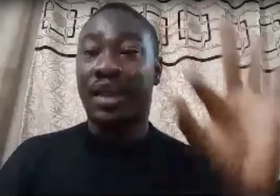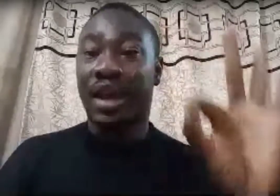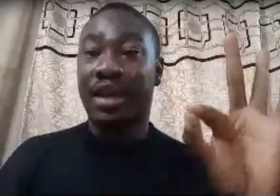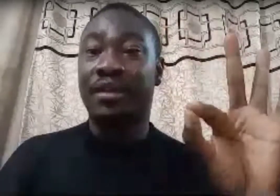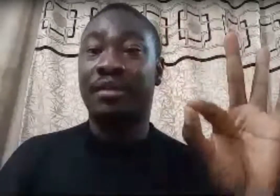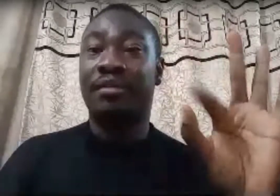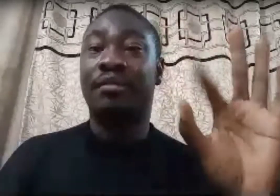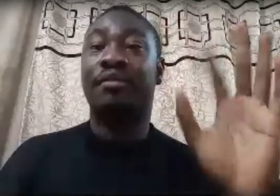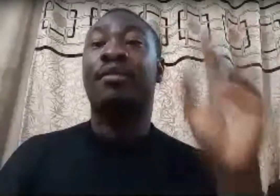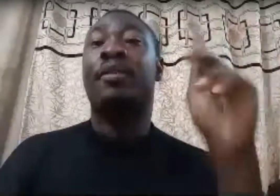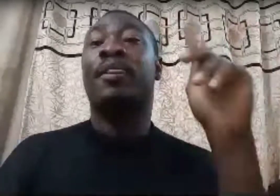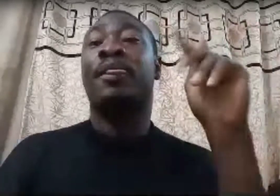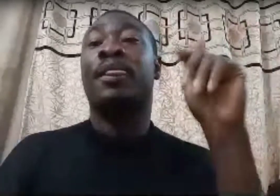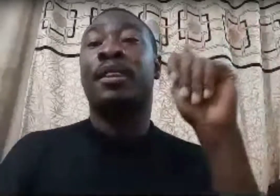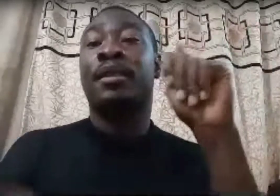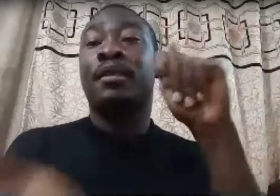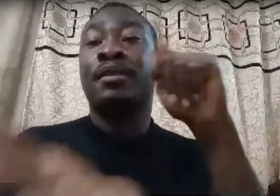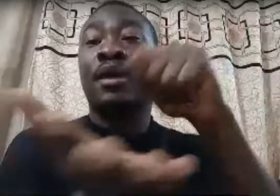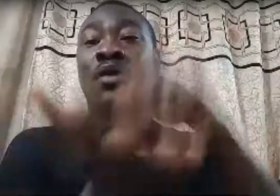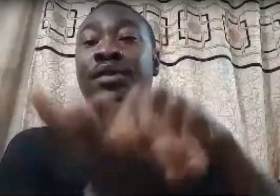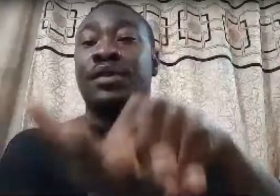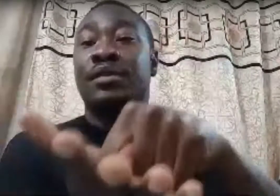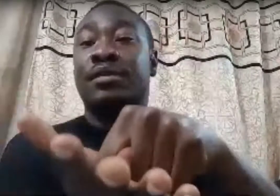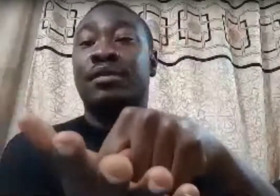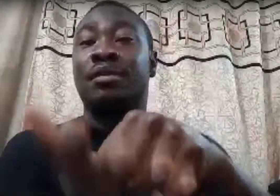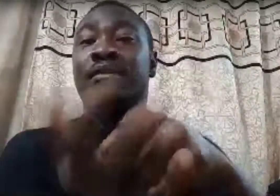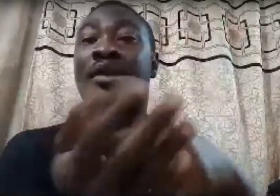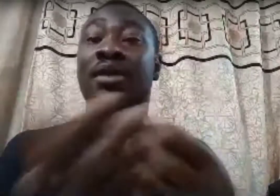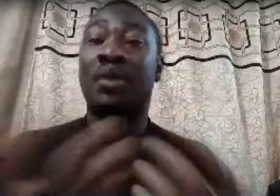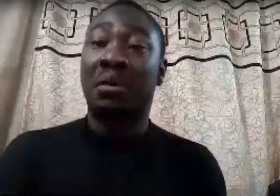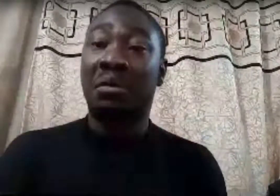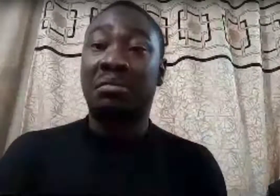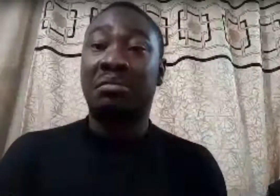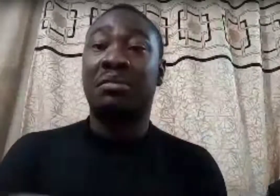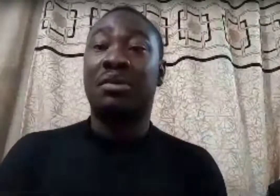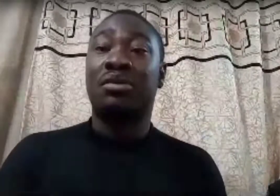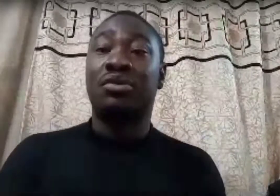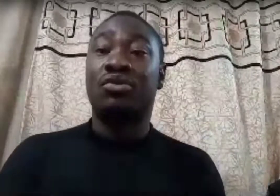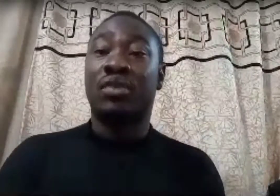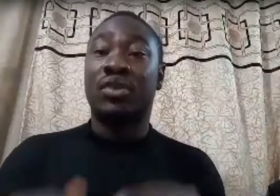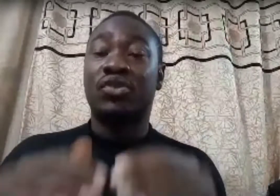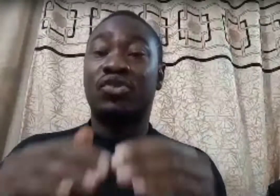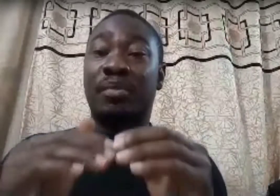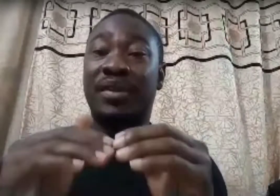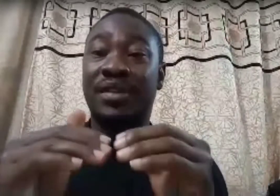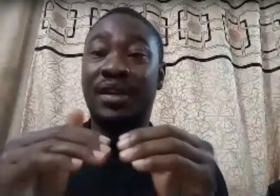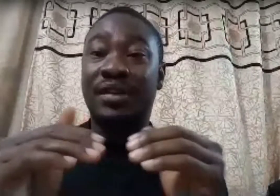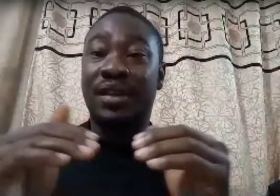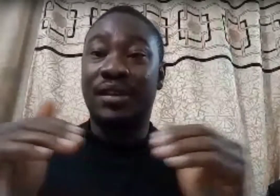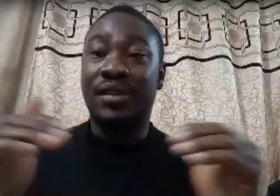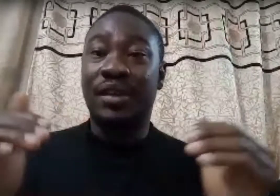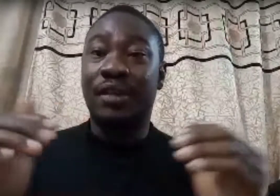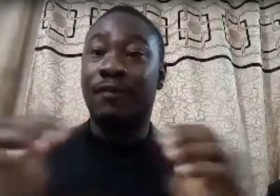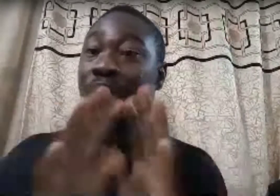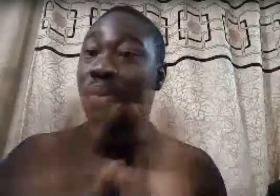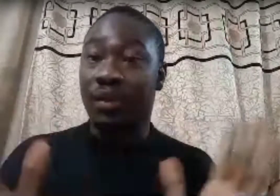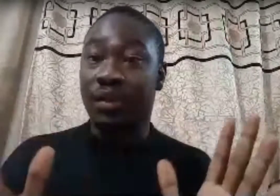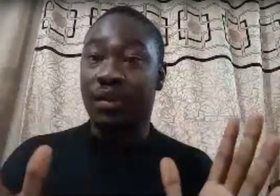999,000. But that's long. You can just represent this in figures all through. That's like signing in words. You